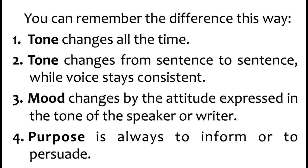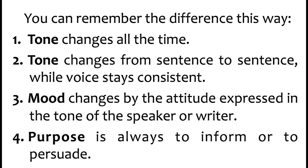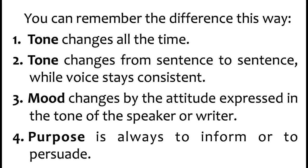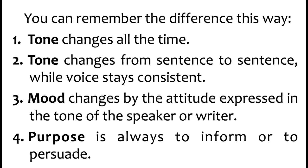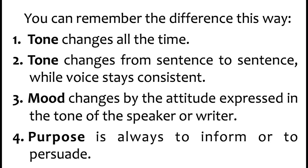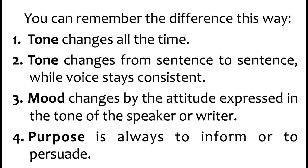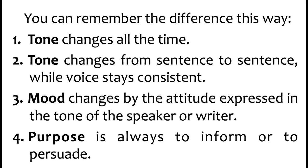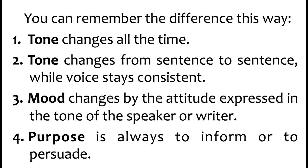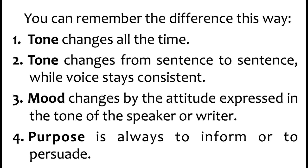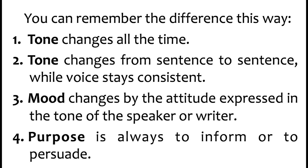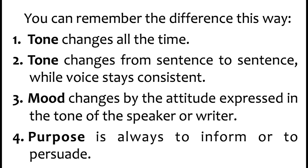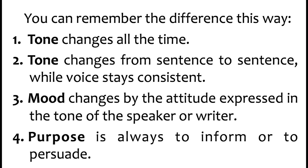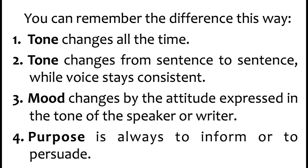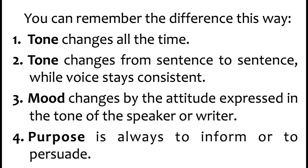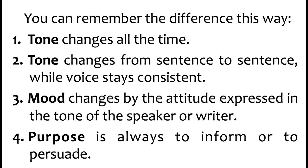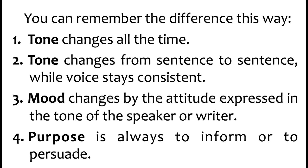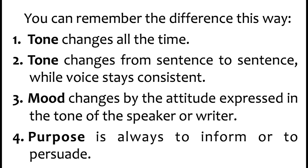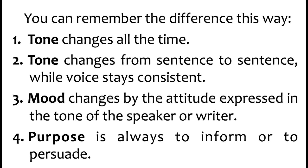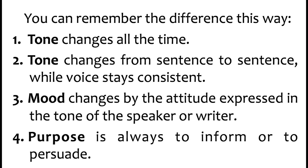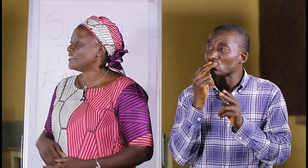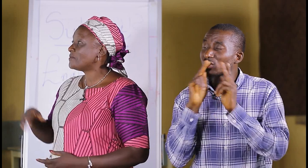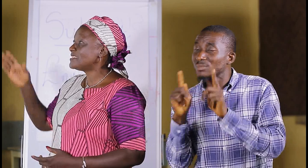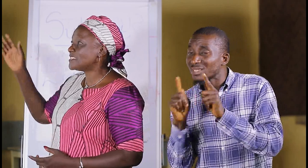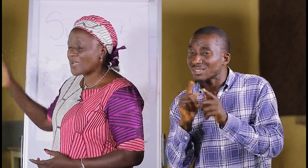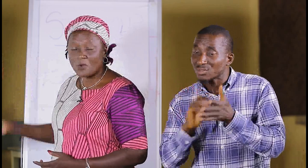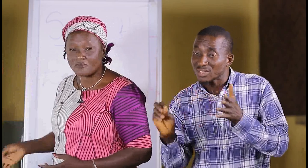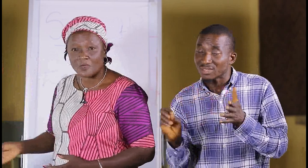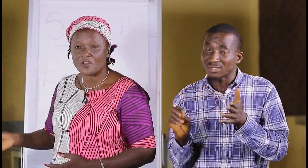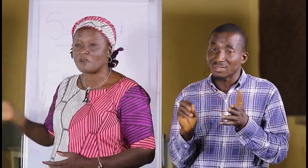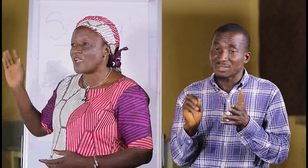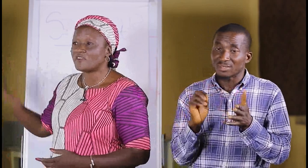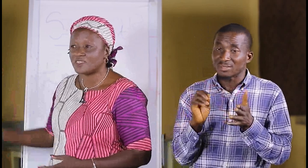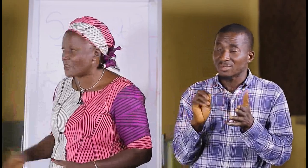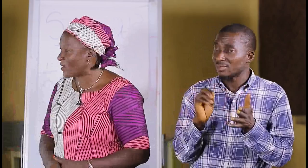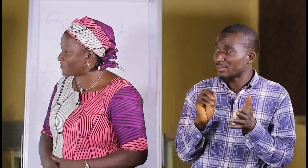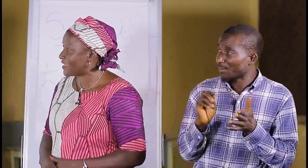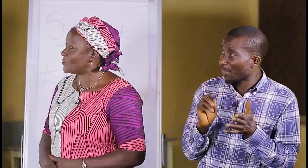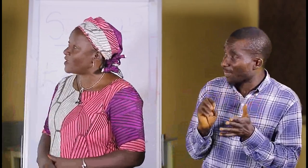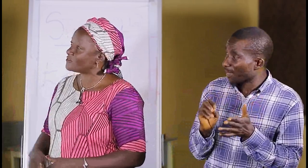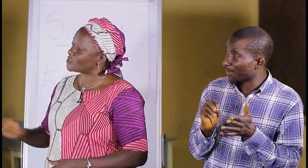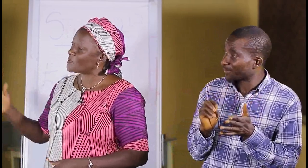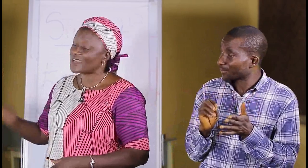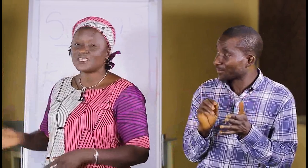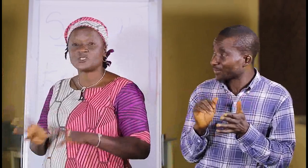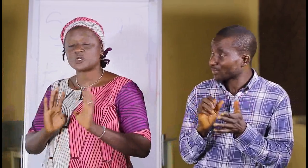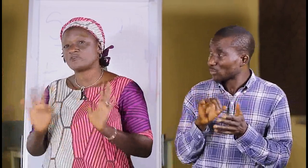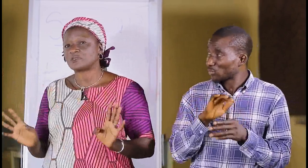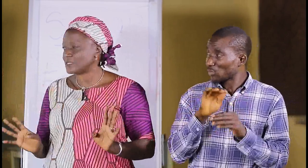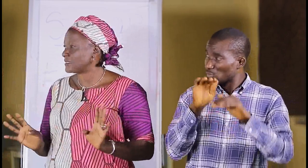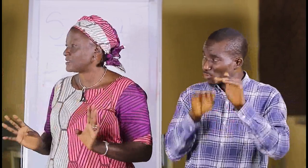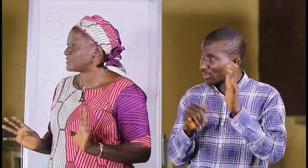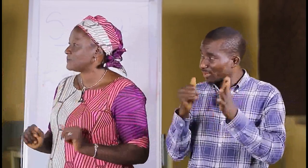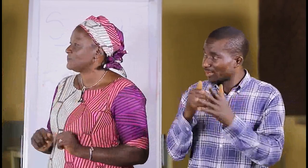by the attitude expressed in the tone of the speaker or writing. Now, this is by way of summary of everything that we have said. We are summarizing in just